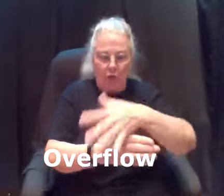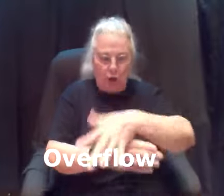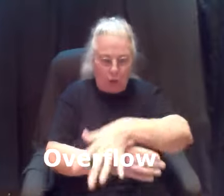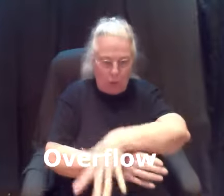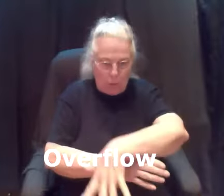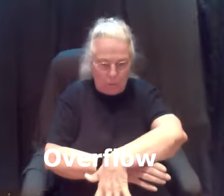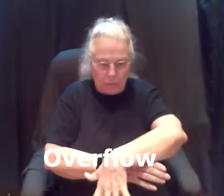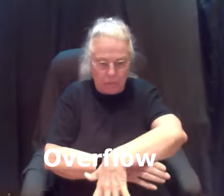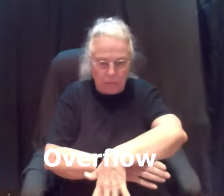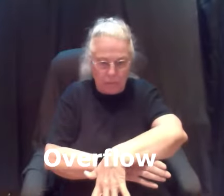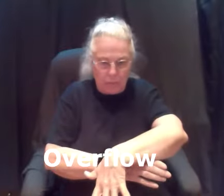Overflow.